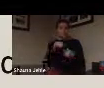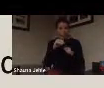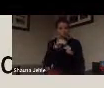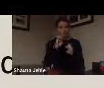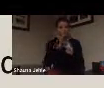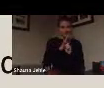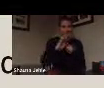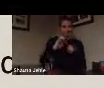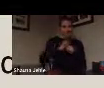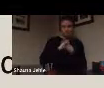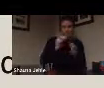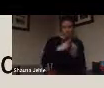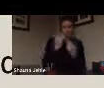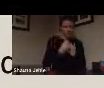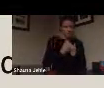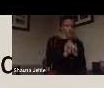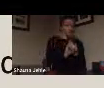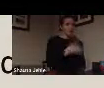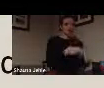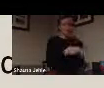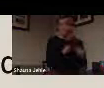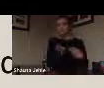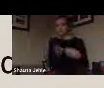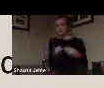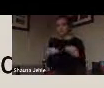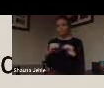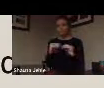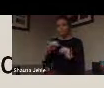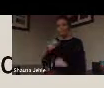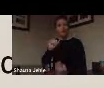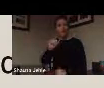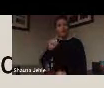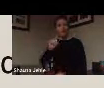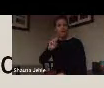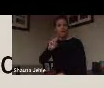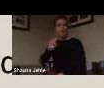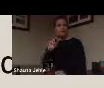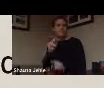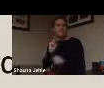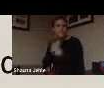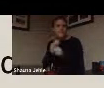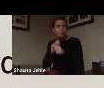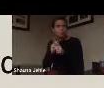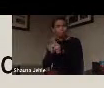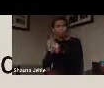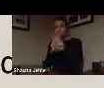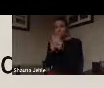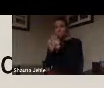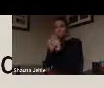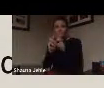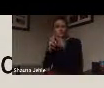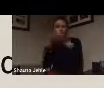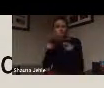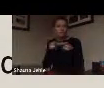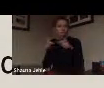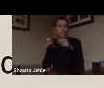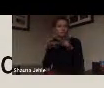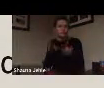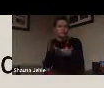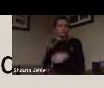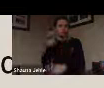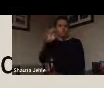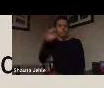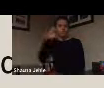orientation and training program switched, and I started doing more administrative works and shadowing the regional director of Eurasia instead